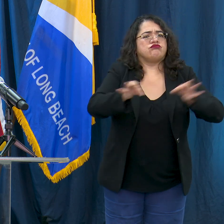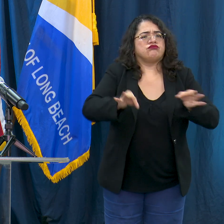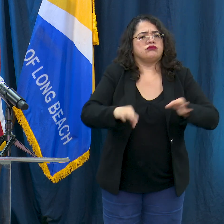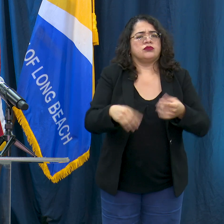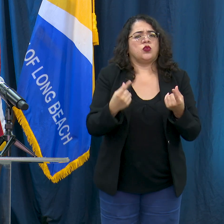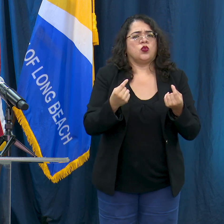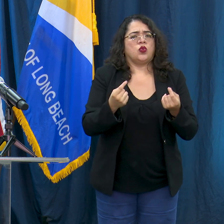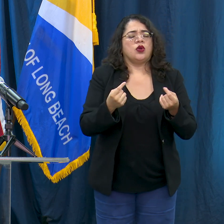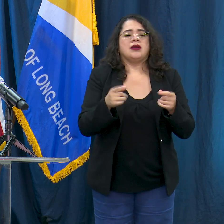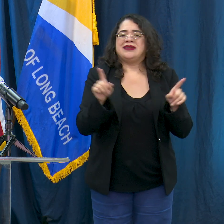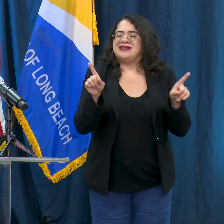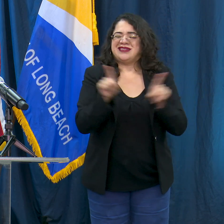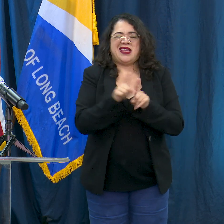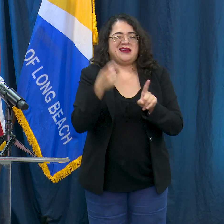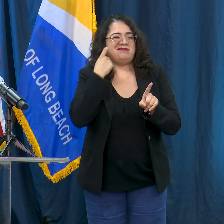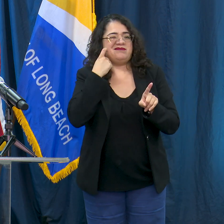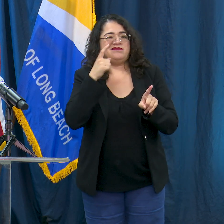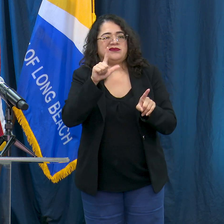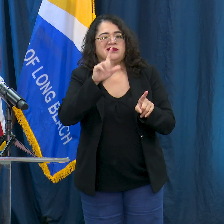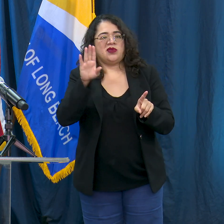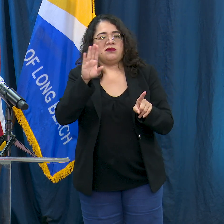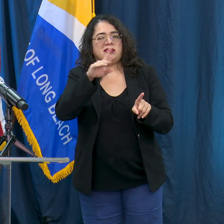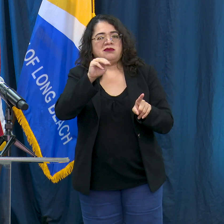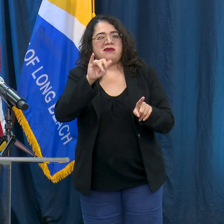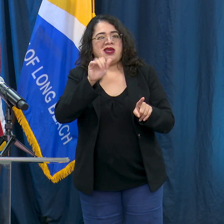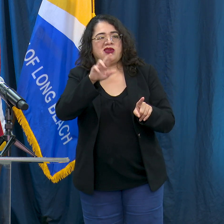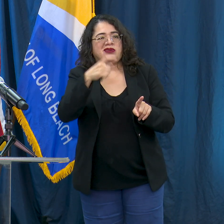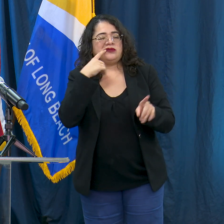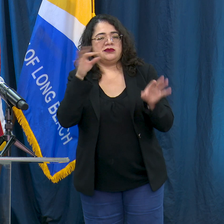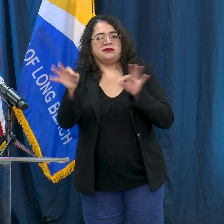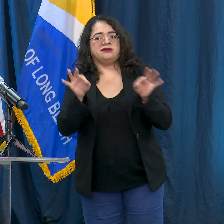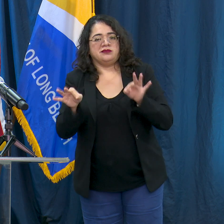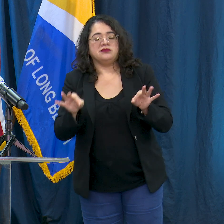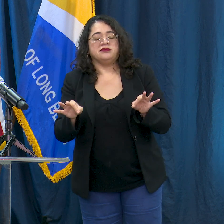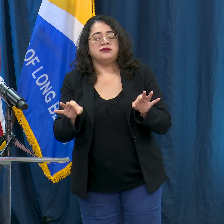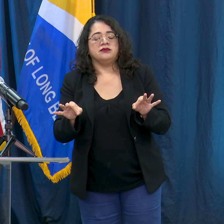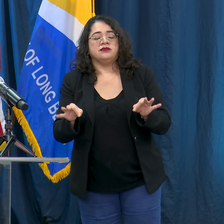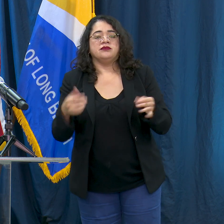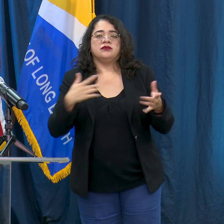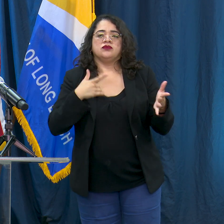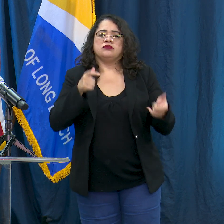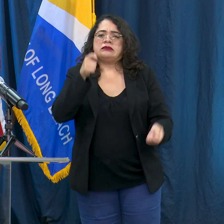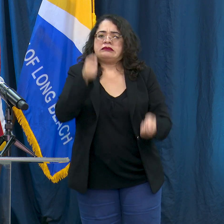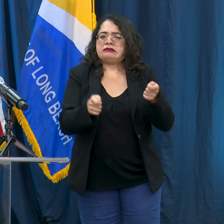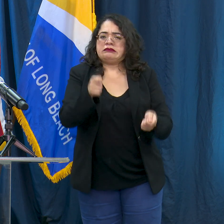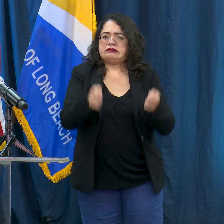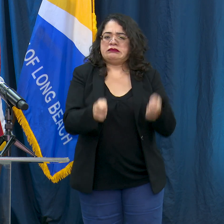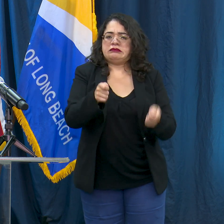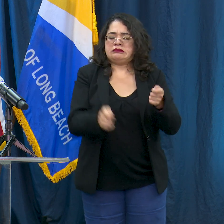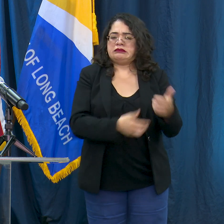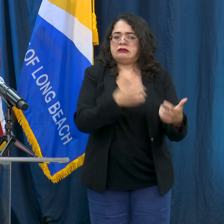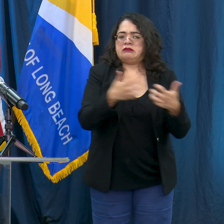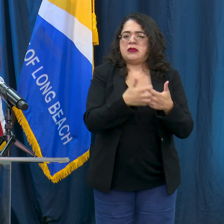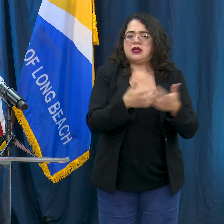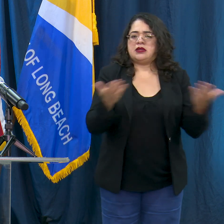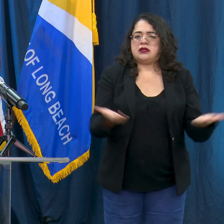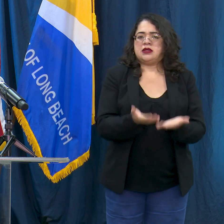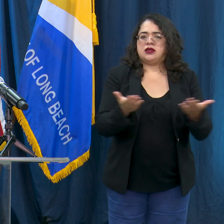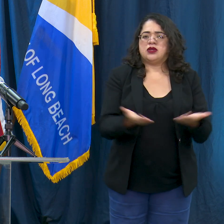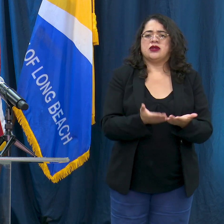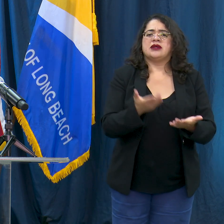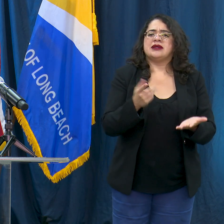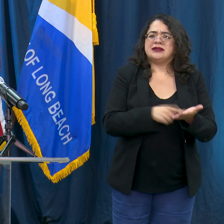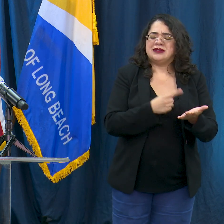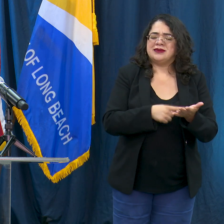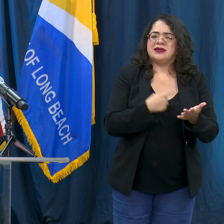as the opening that the mayor just discussed. We have tailored our approach. We do look at what the different guidances are and determine whether sometimes we need to make them a